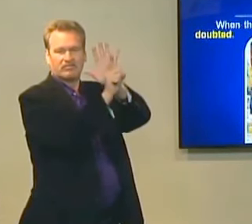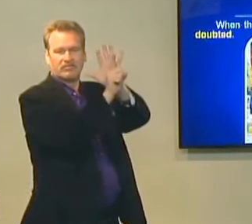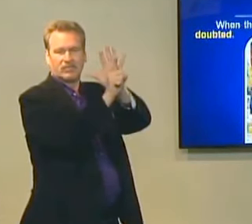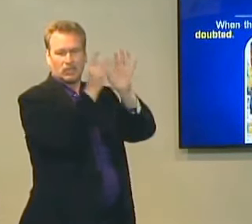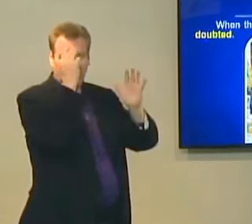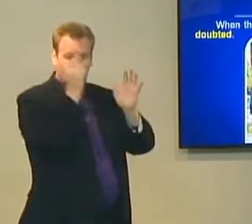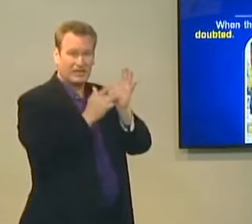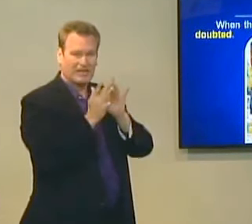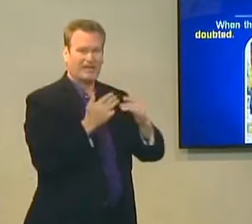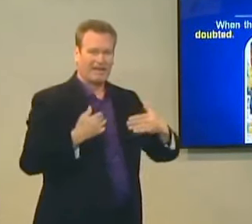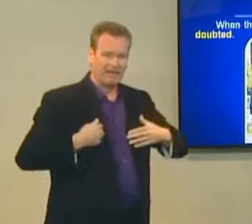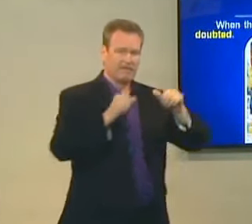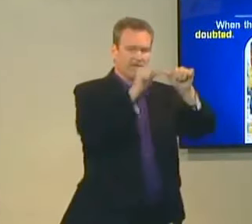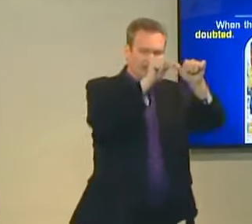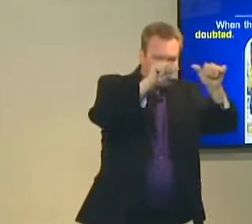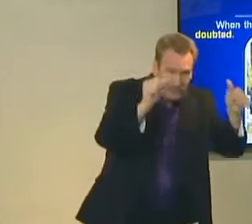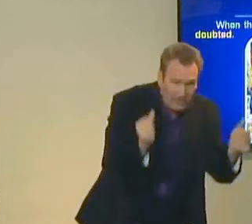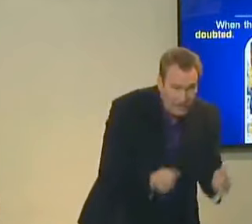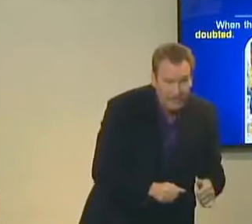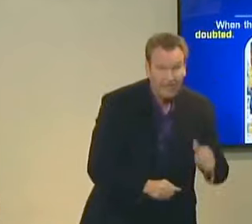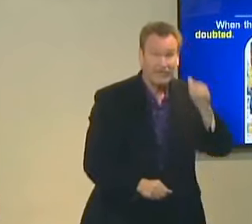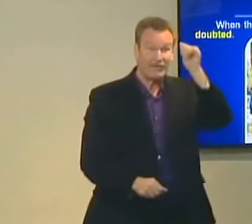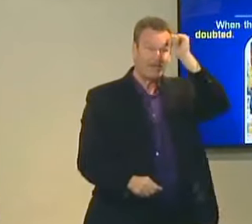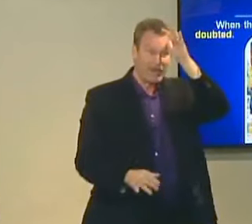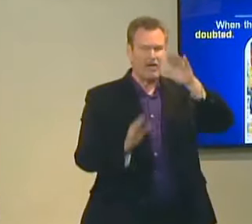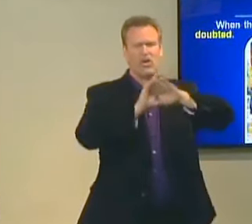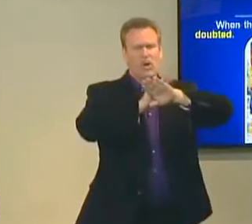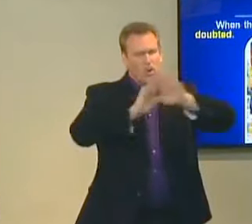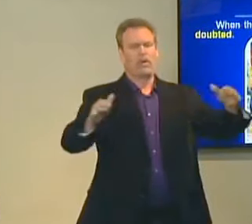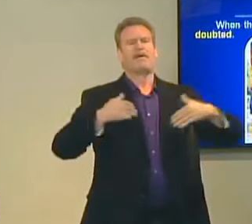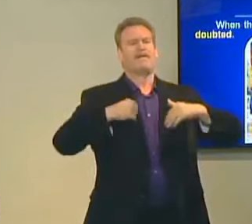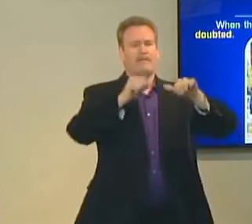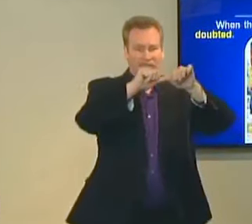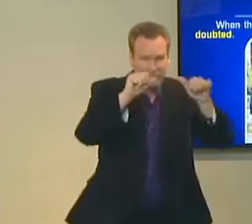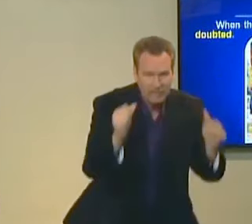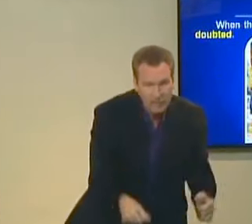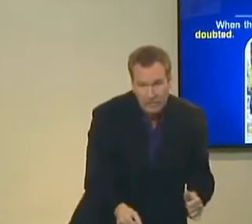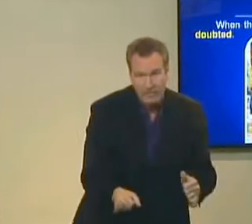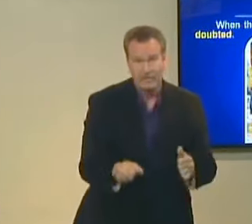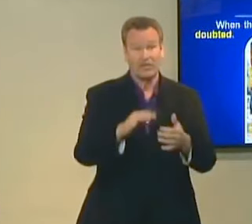The only way to the Father is through Jesus Christ. He is the image of the Father.